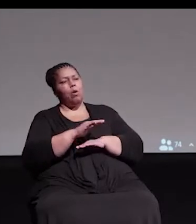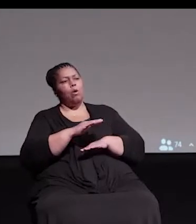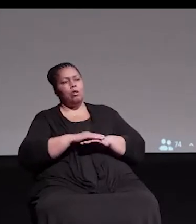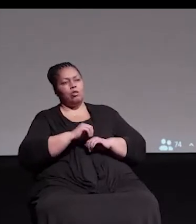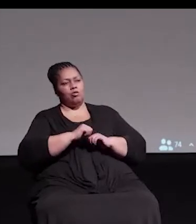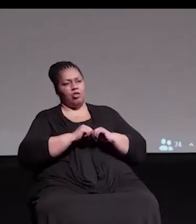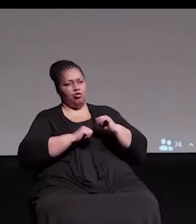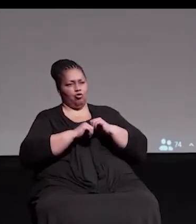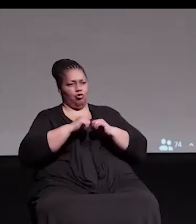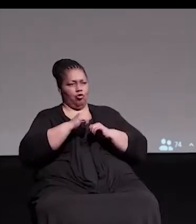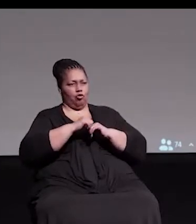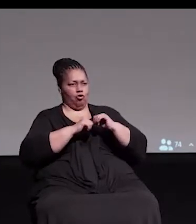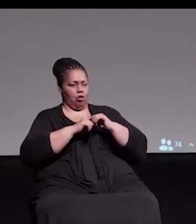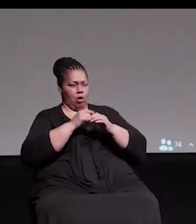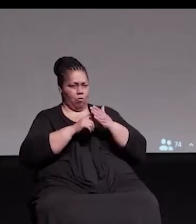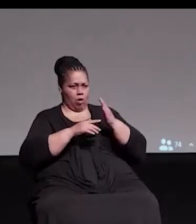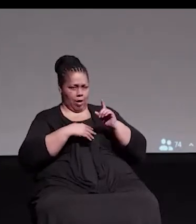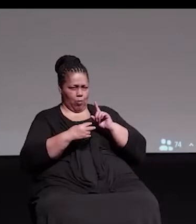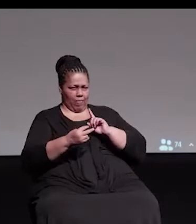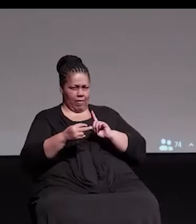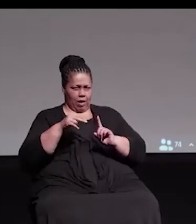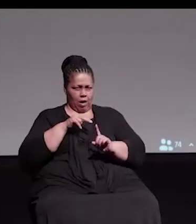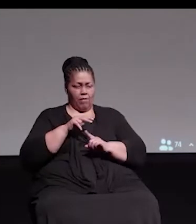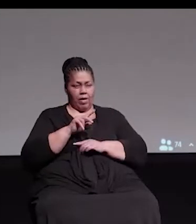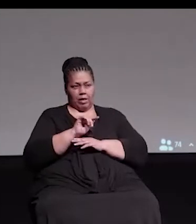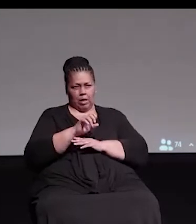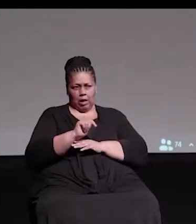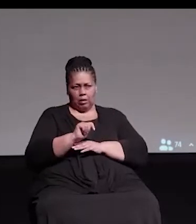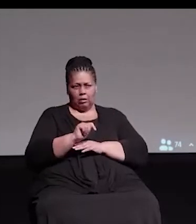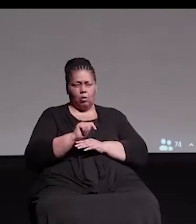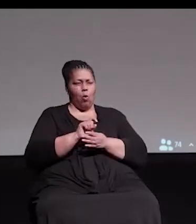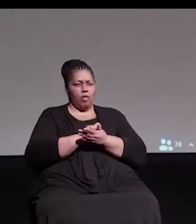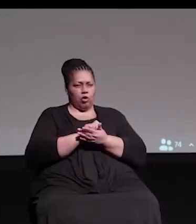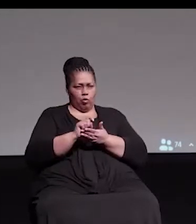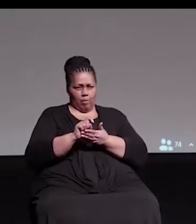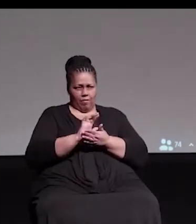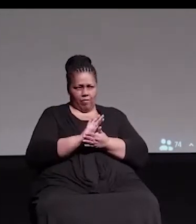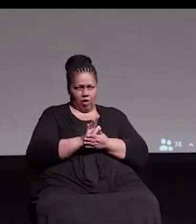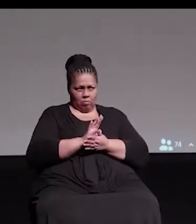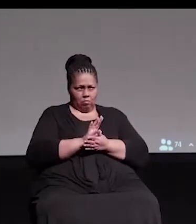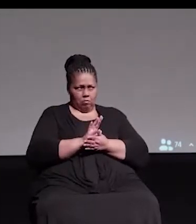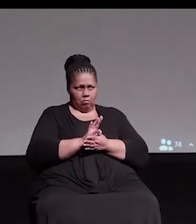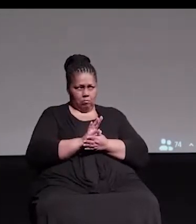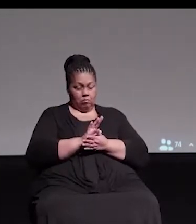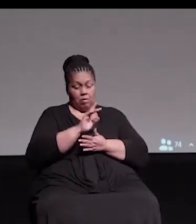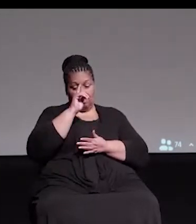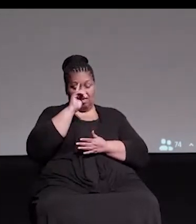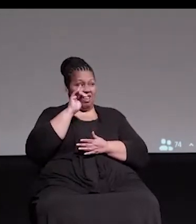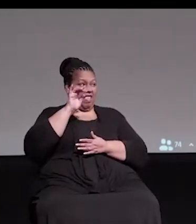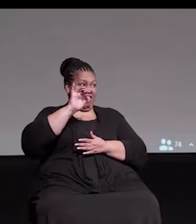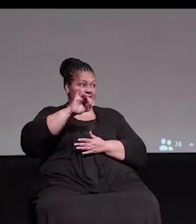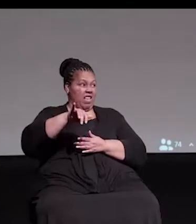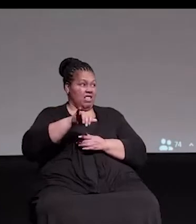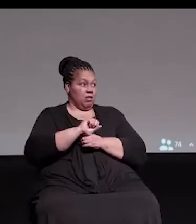structure, you know, what I would think of as the text or the script of the film. And so I think that's a case